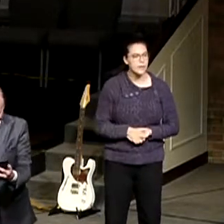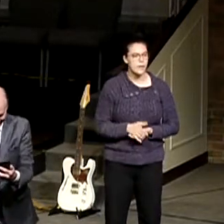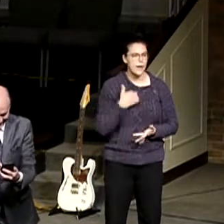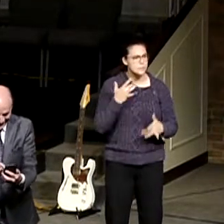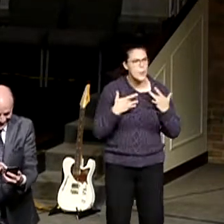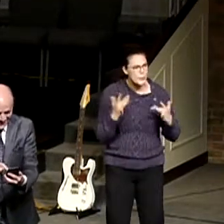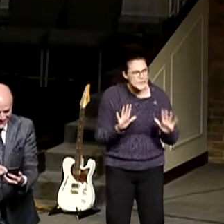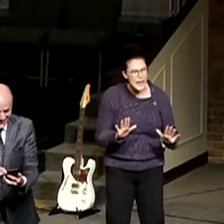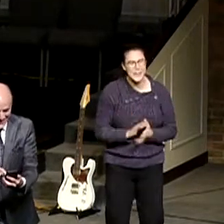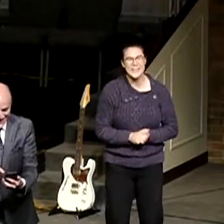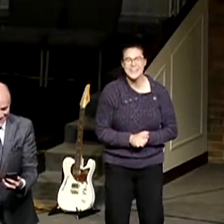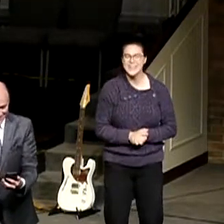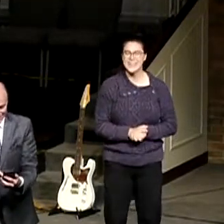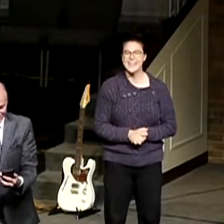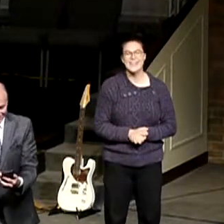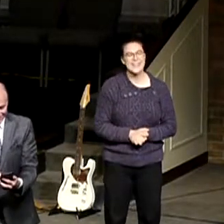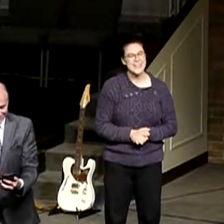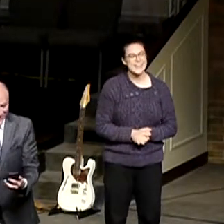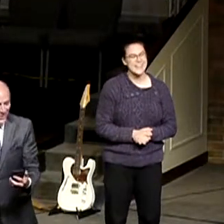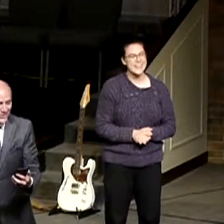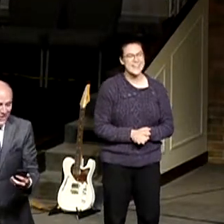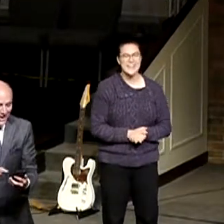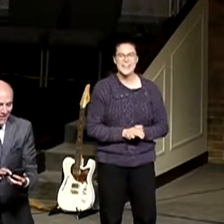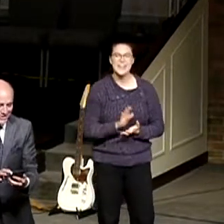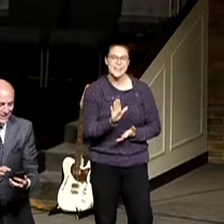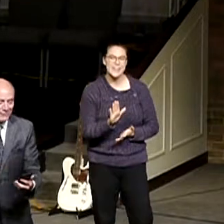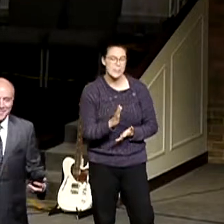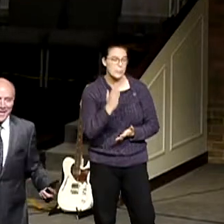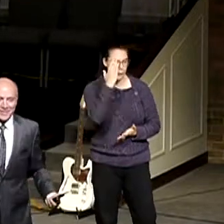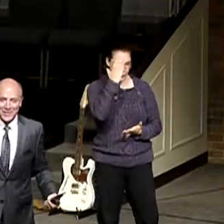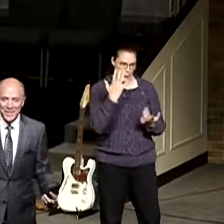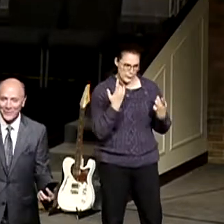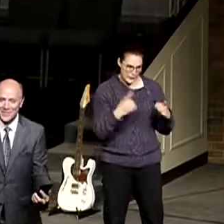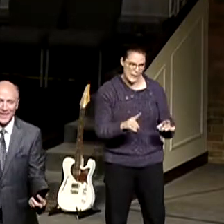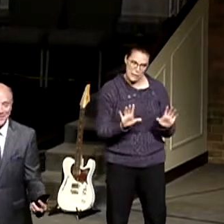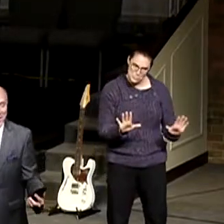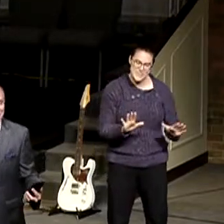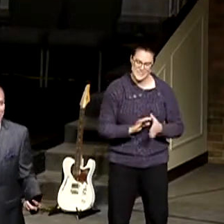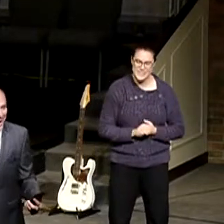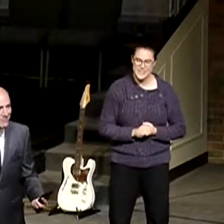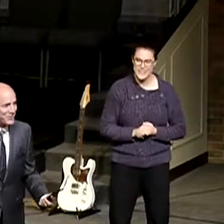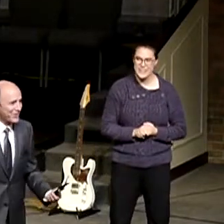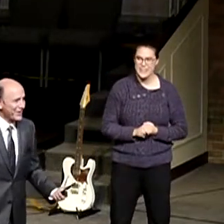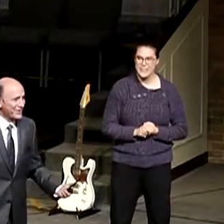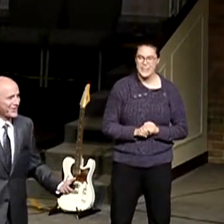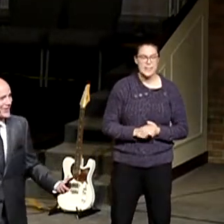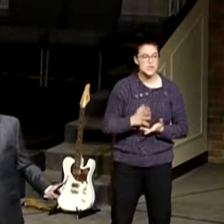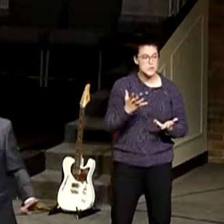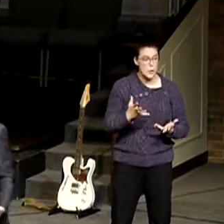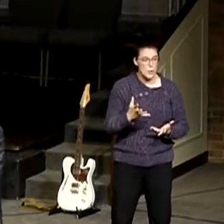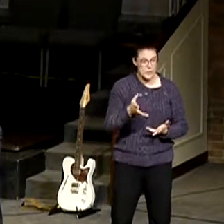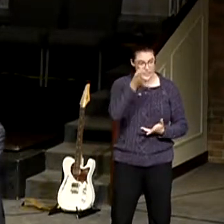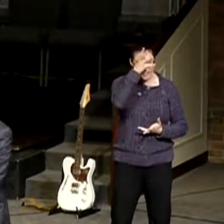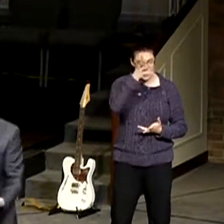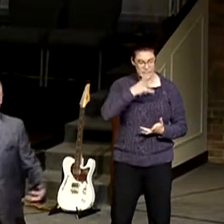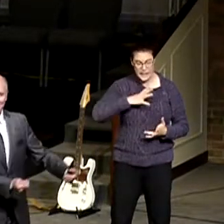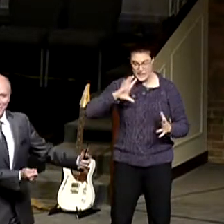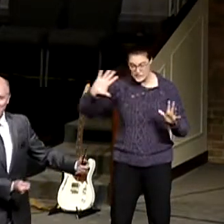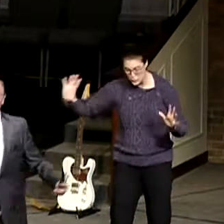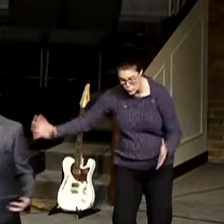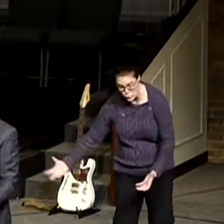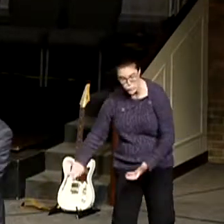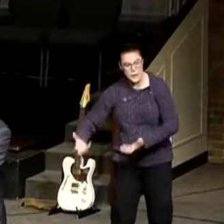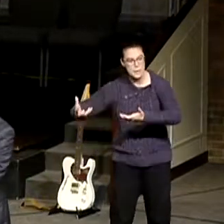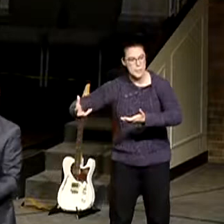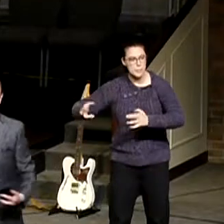about. I love it. Well, we know what happens. I love this next scene. You know, these guys grab Jonah, you know, and like ready to throw